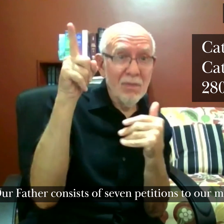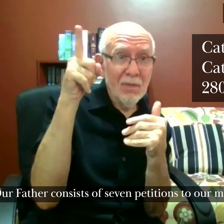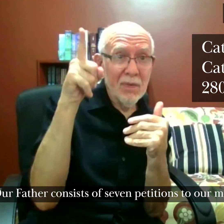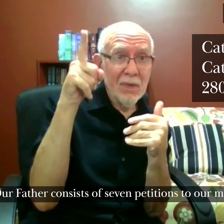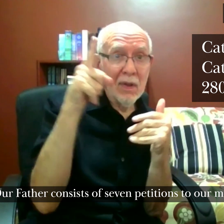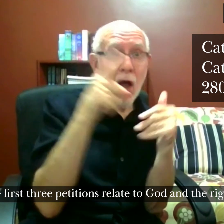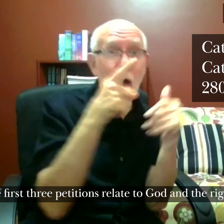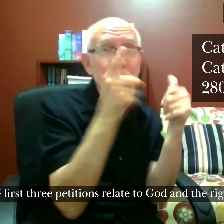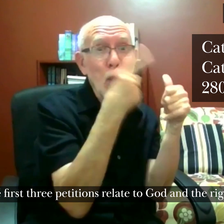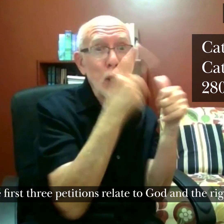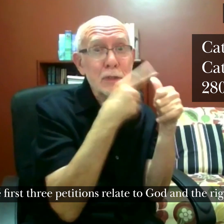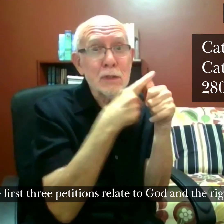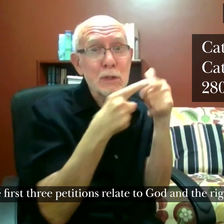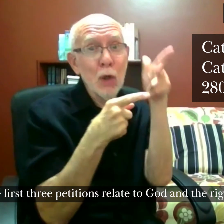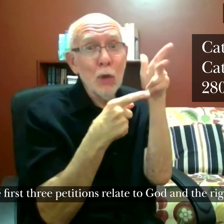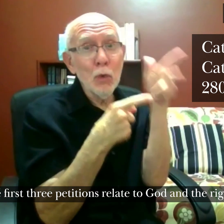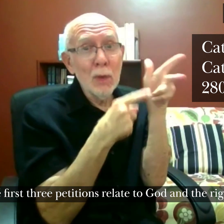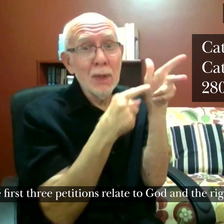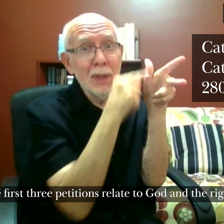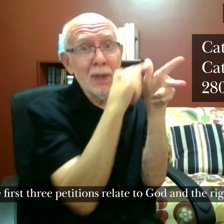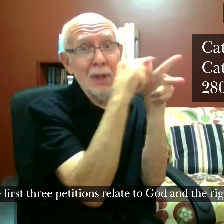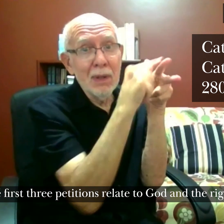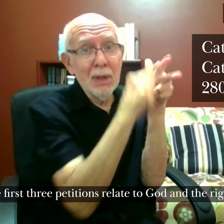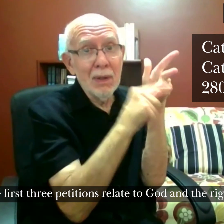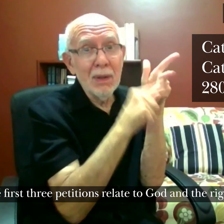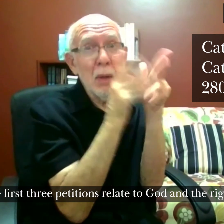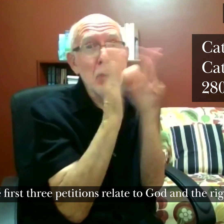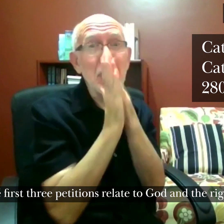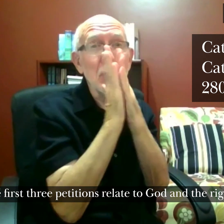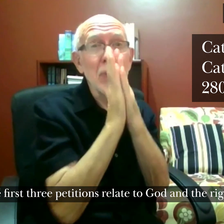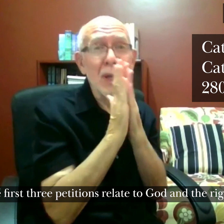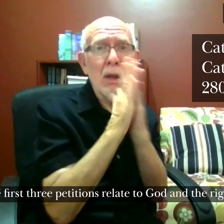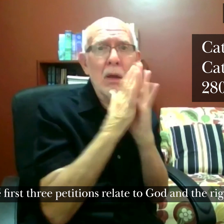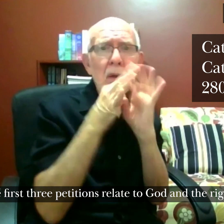The first 3 petitions relate to God and the right way of serving Him.